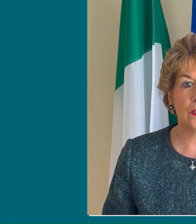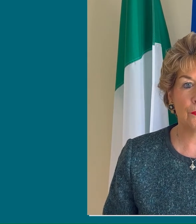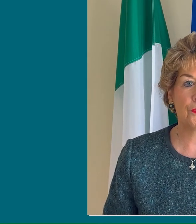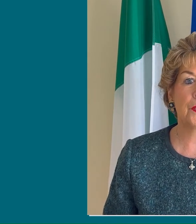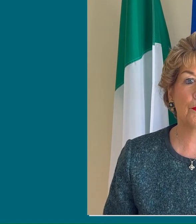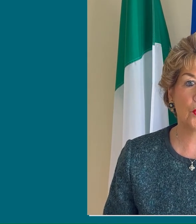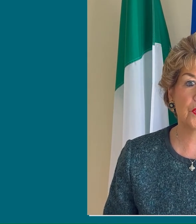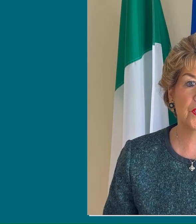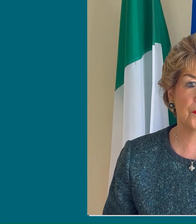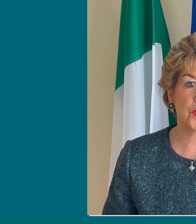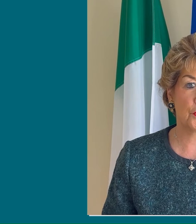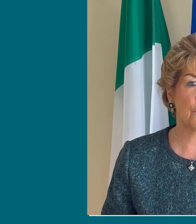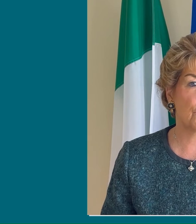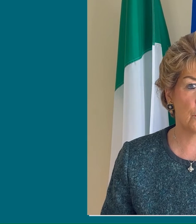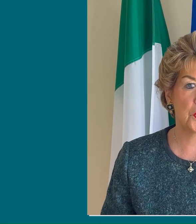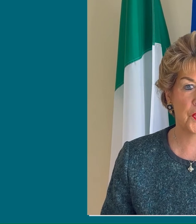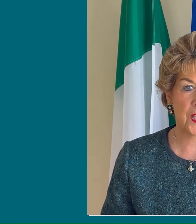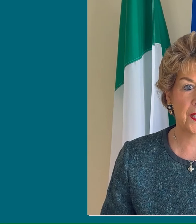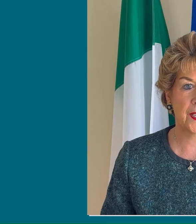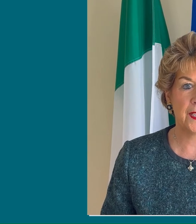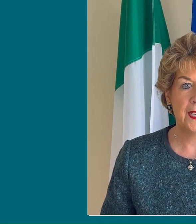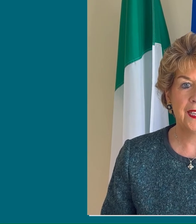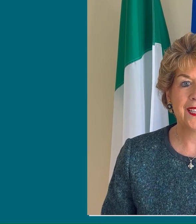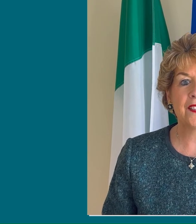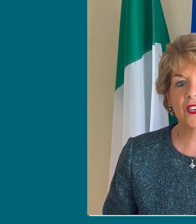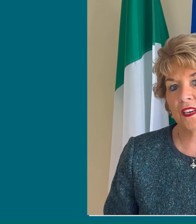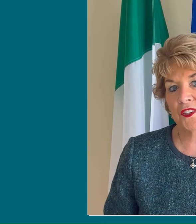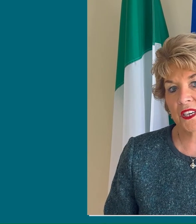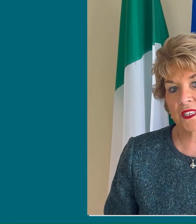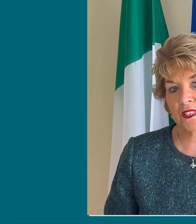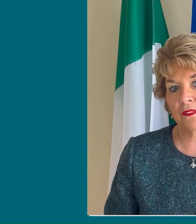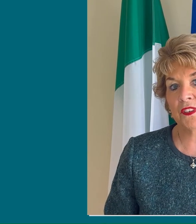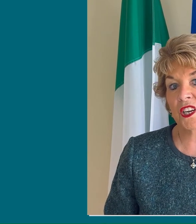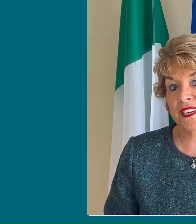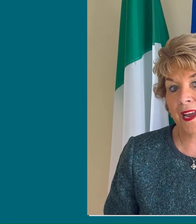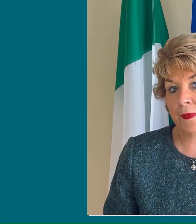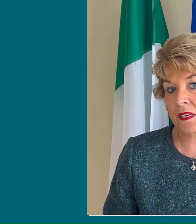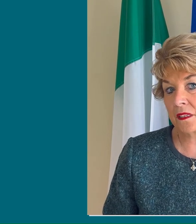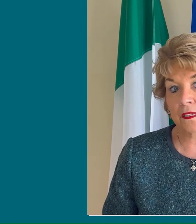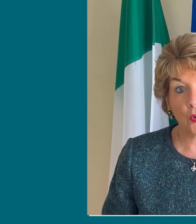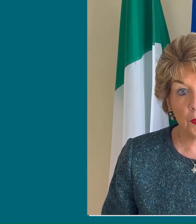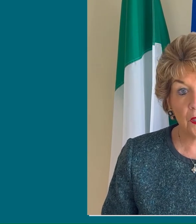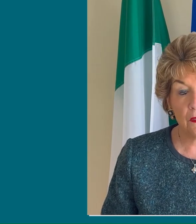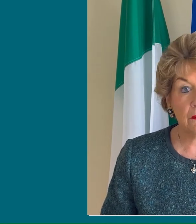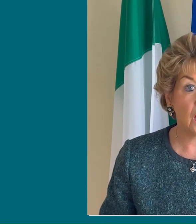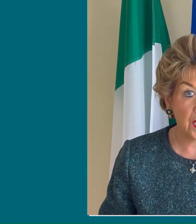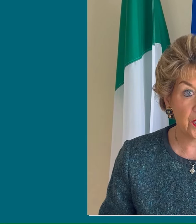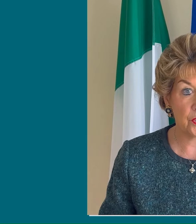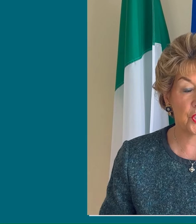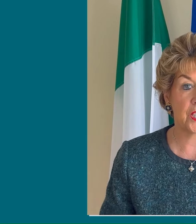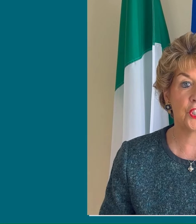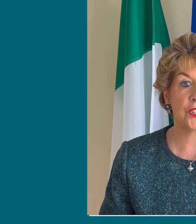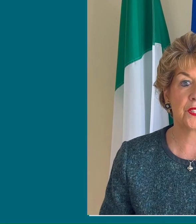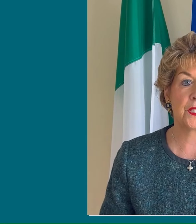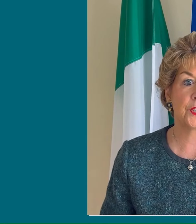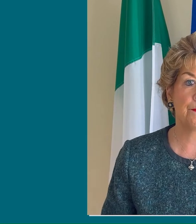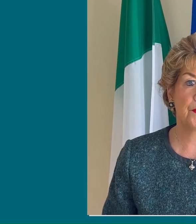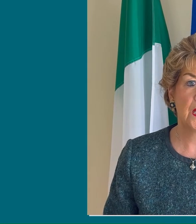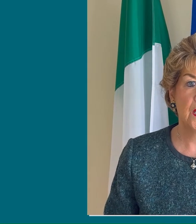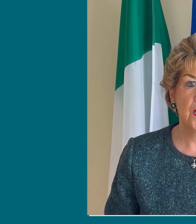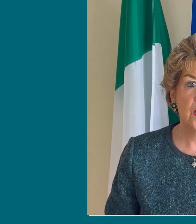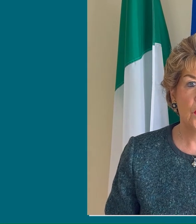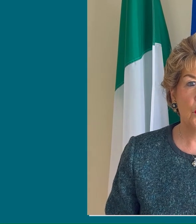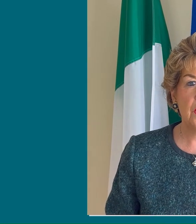emphasize enough the importance of such forward thinking in the context of a dynamic global higher education